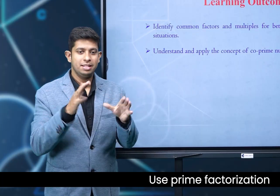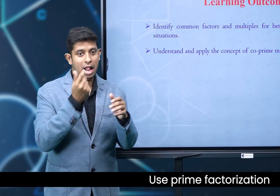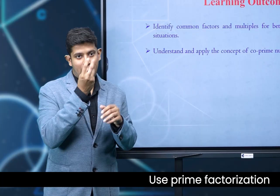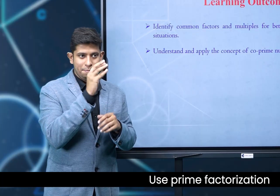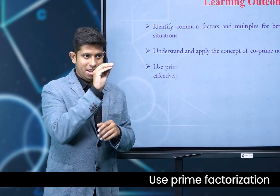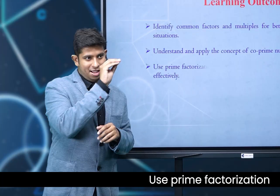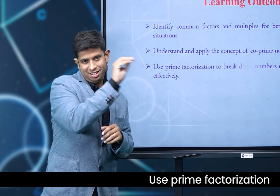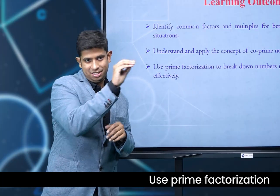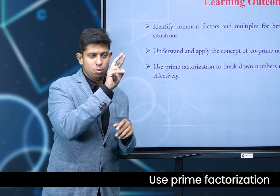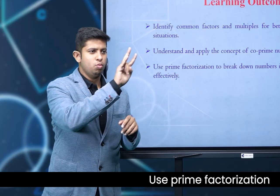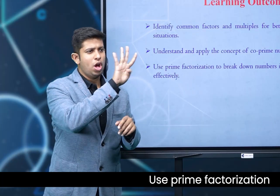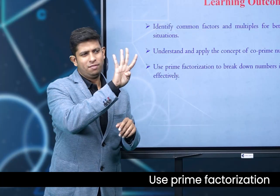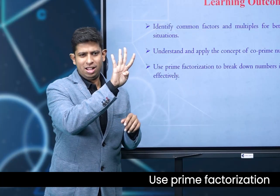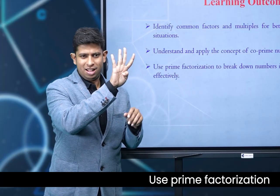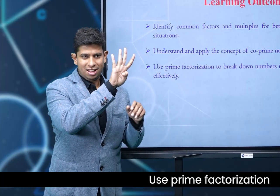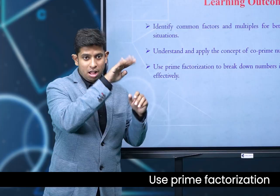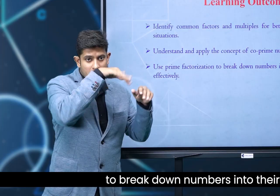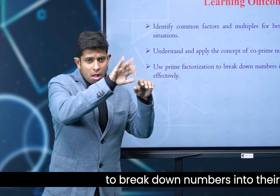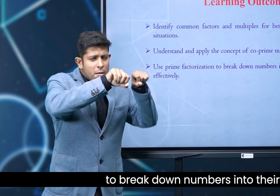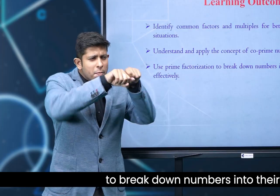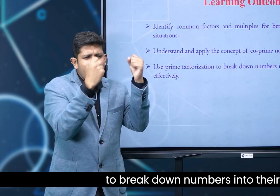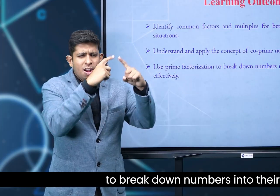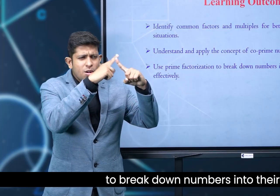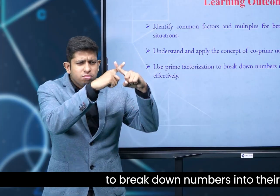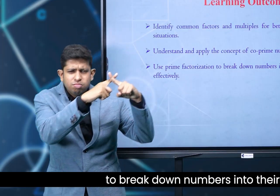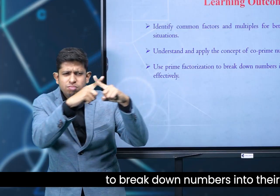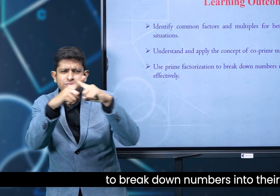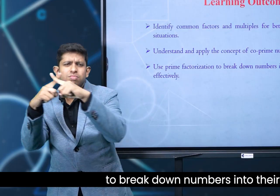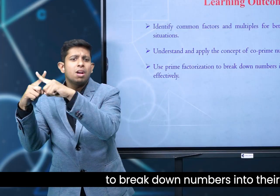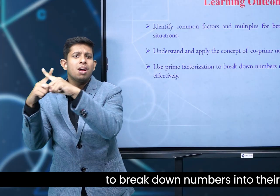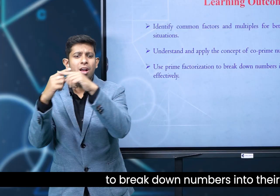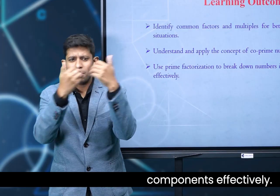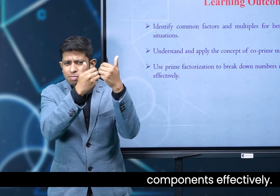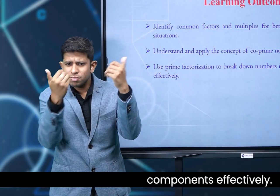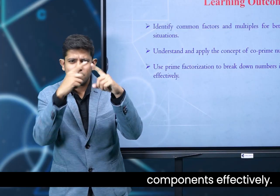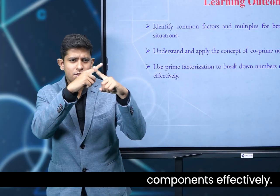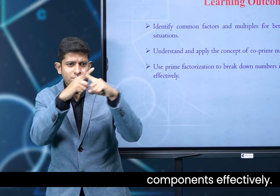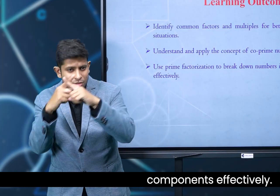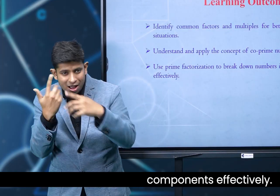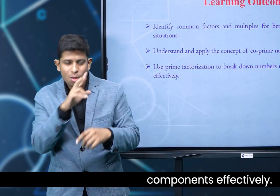Use prime factorization to break down numbers into their prime components effectively.